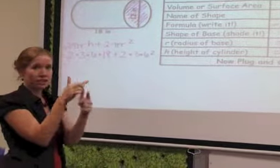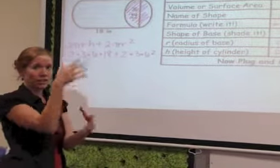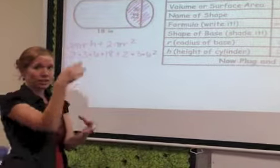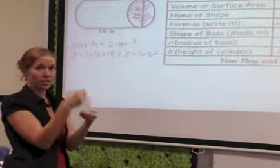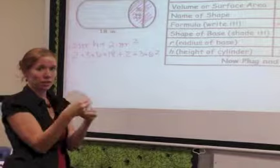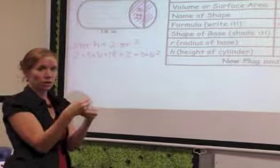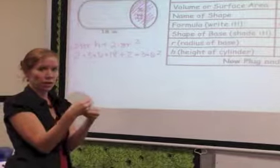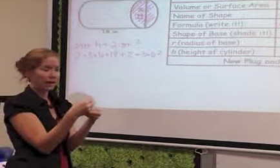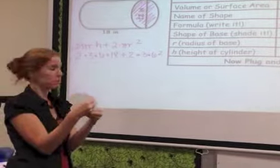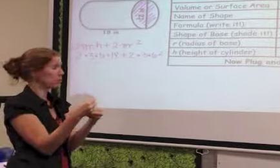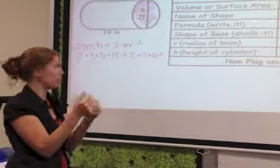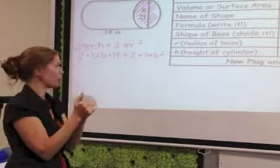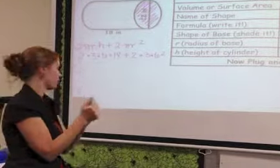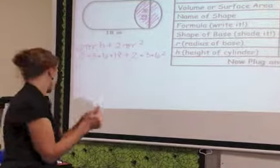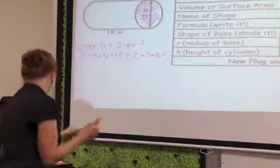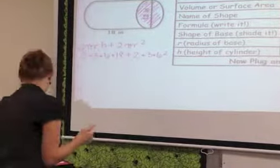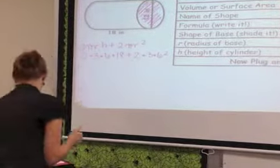then add them together.